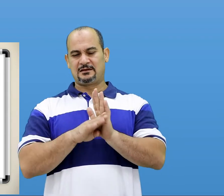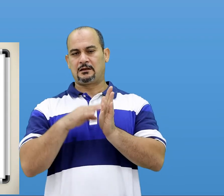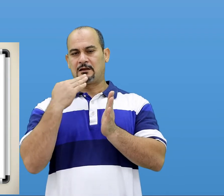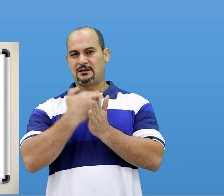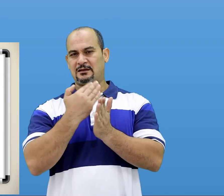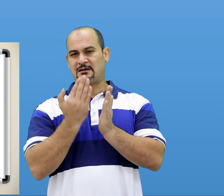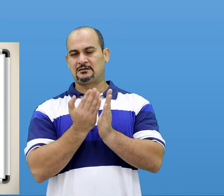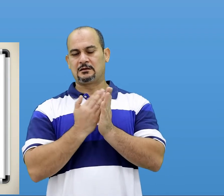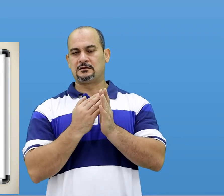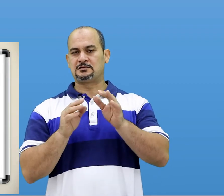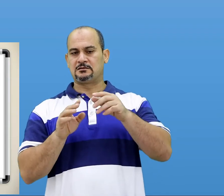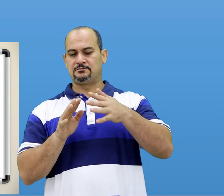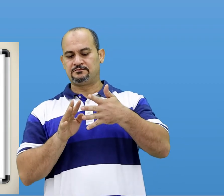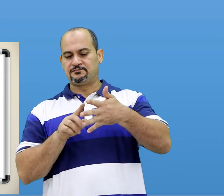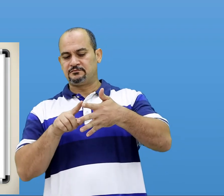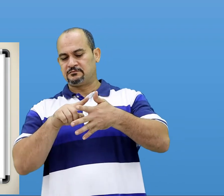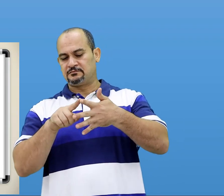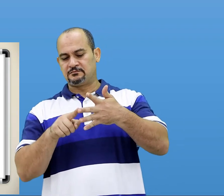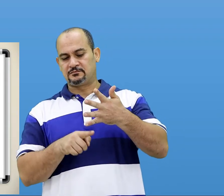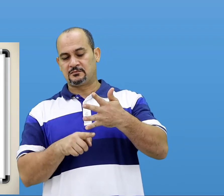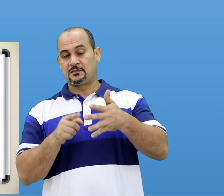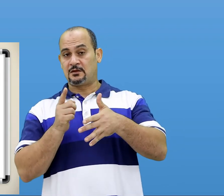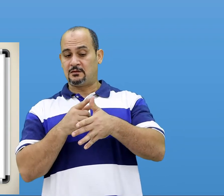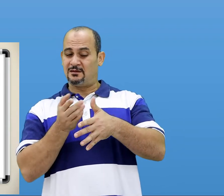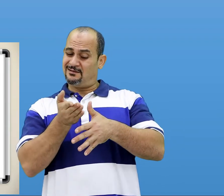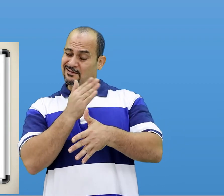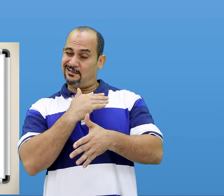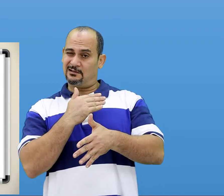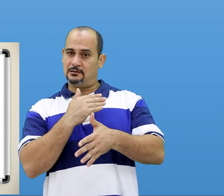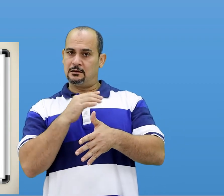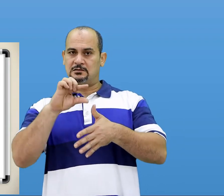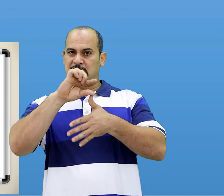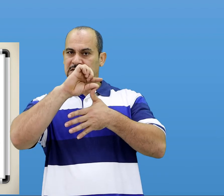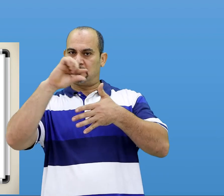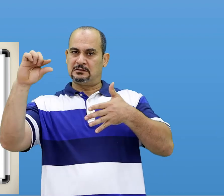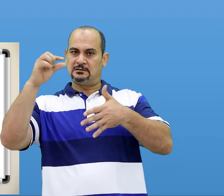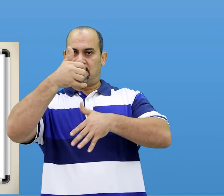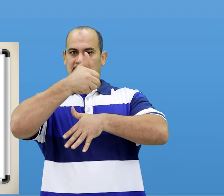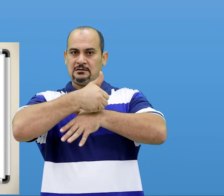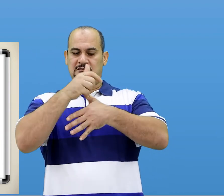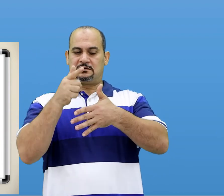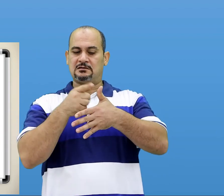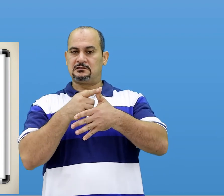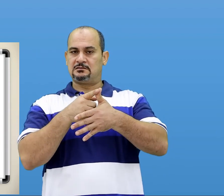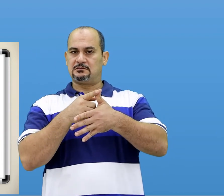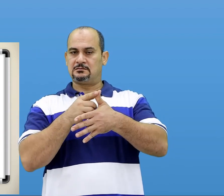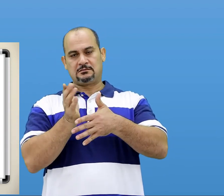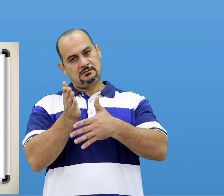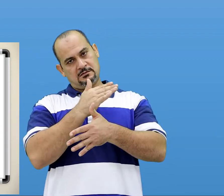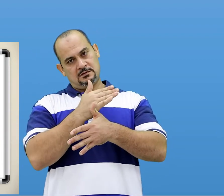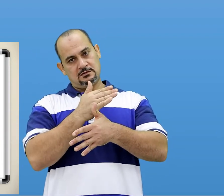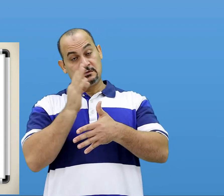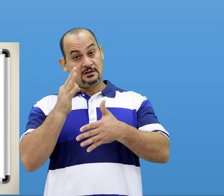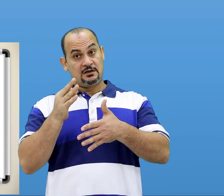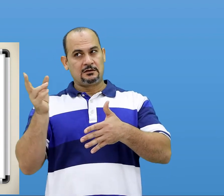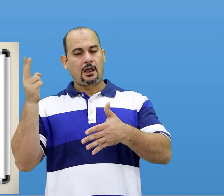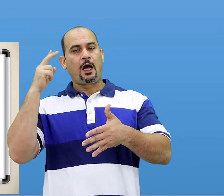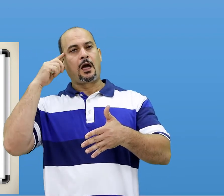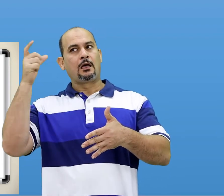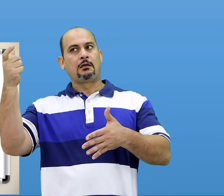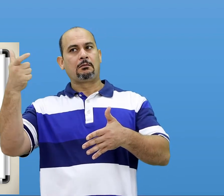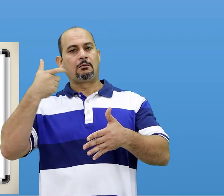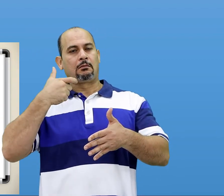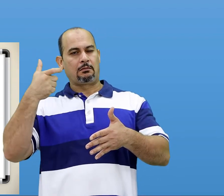down. As you can see, this is the hook. Writing the hook, you will ensure to grab the attention of the